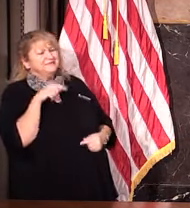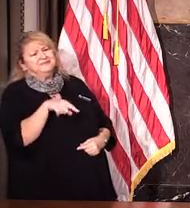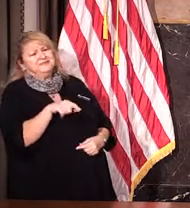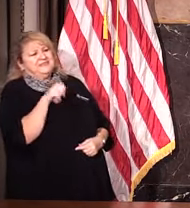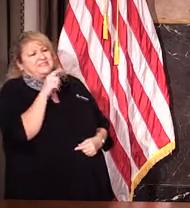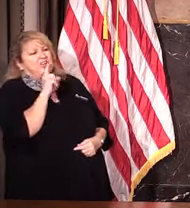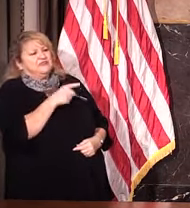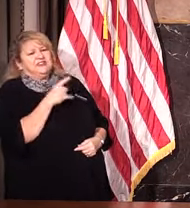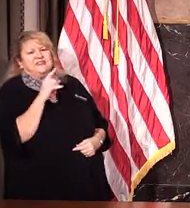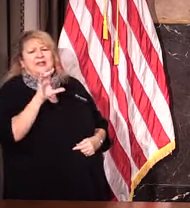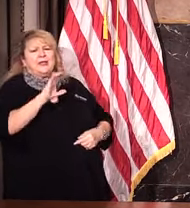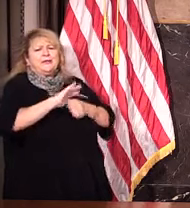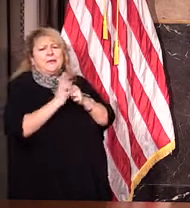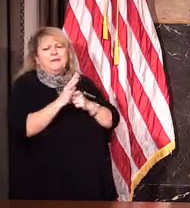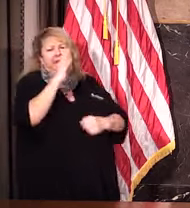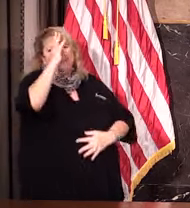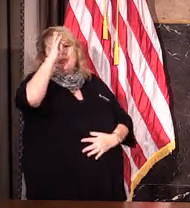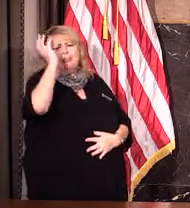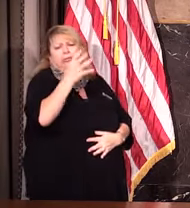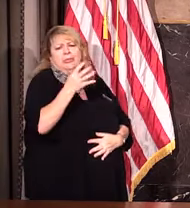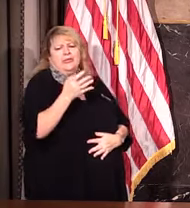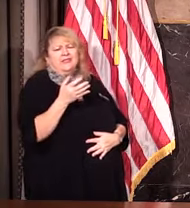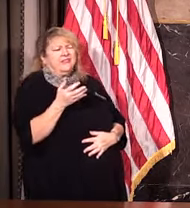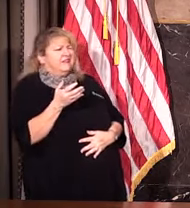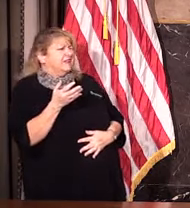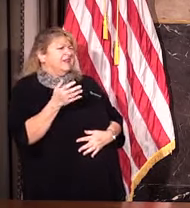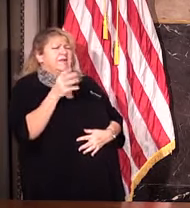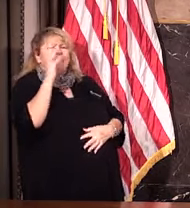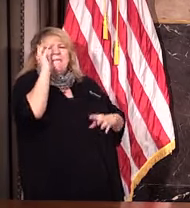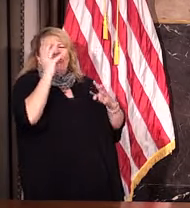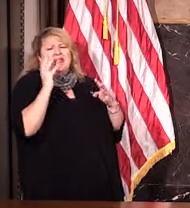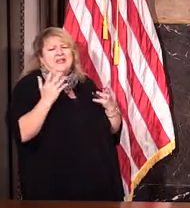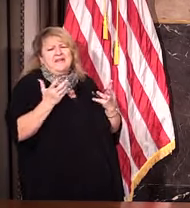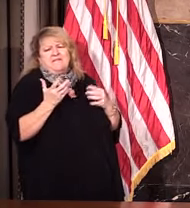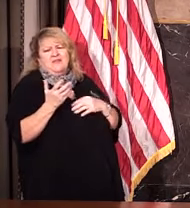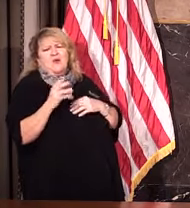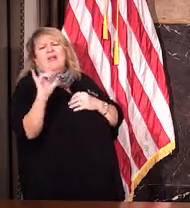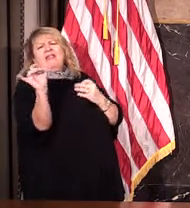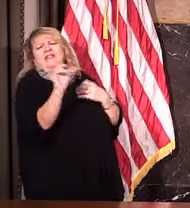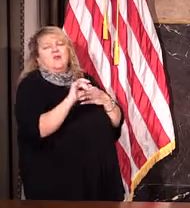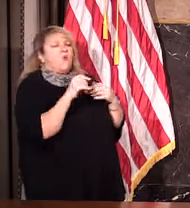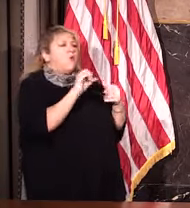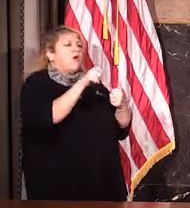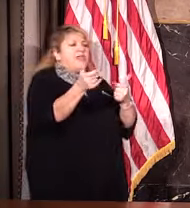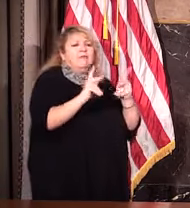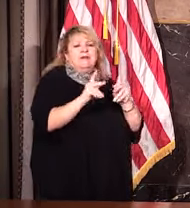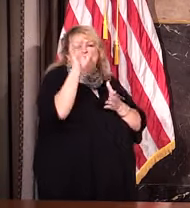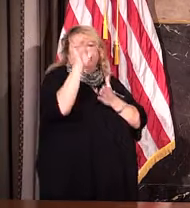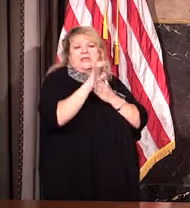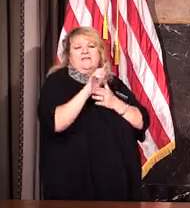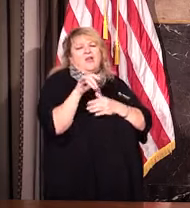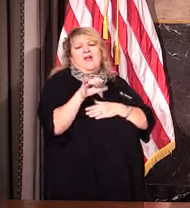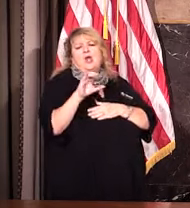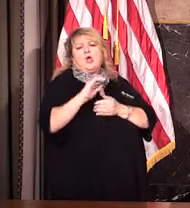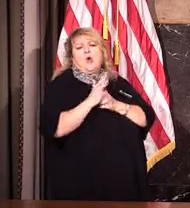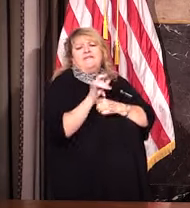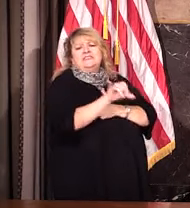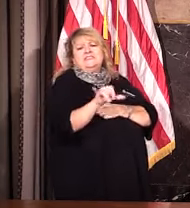about whether or not COVID is just flu-like? I mean, are you still regularly encountering those kind of